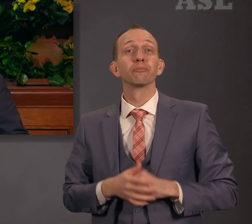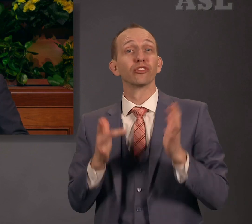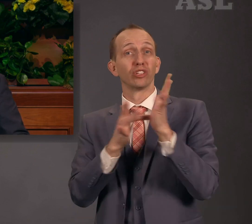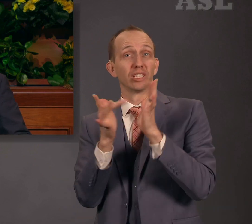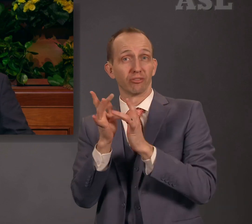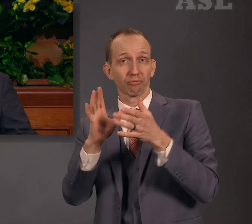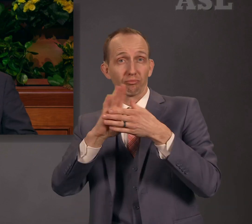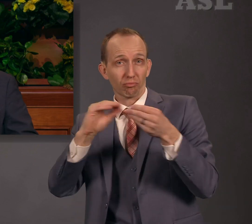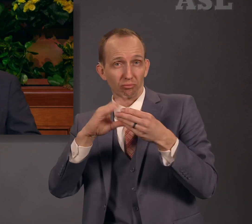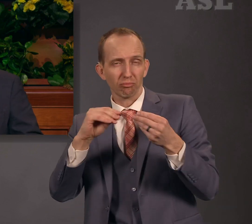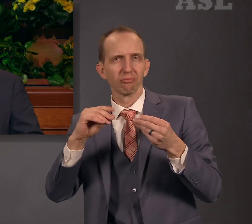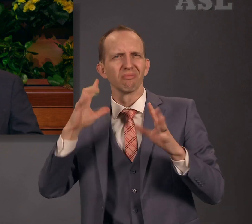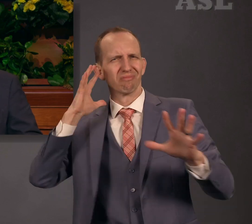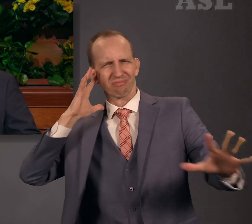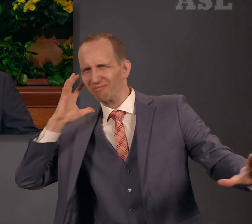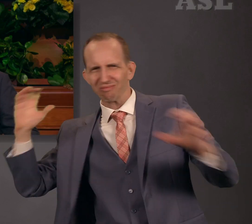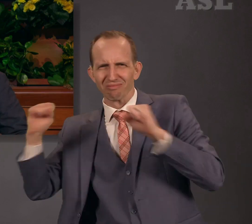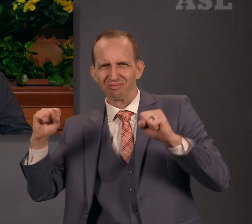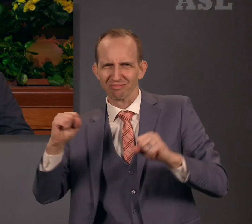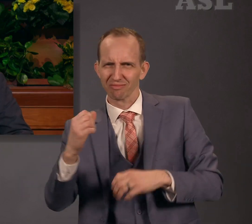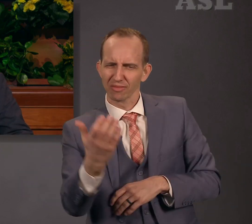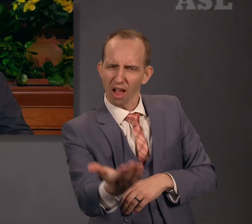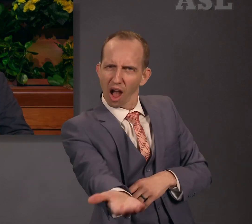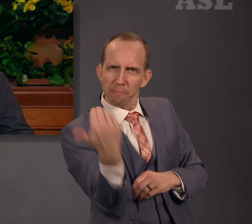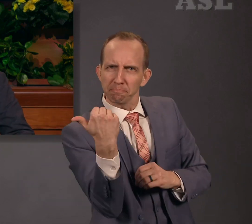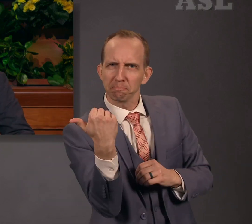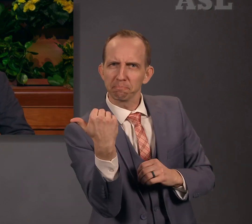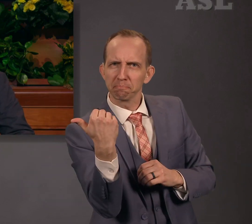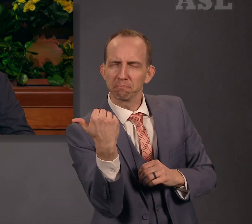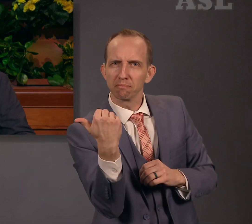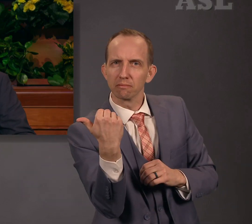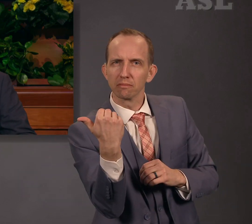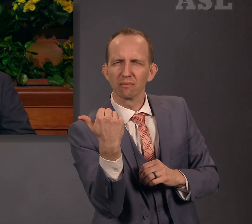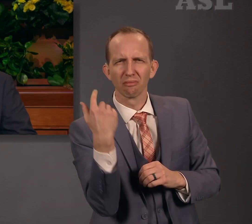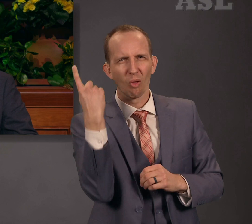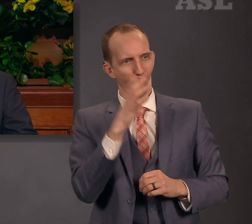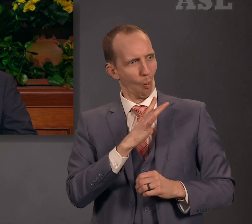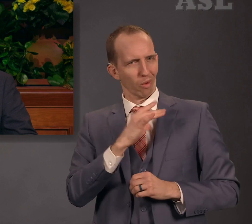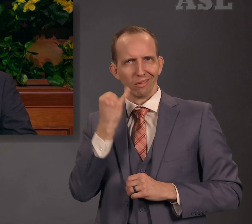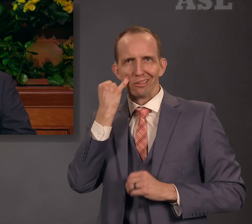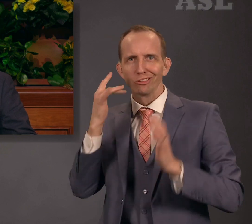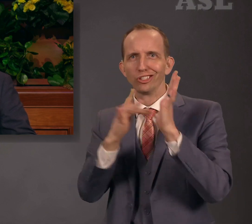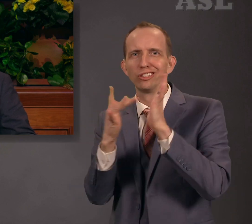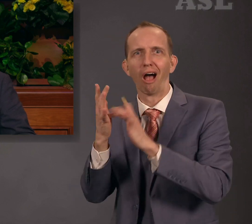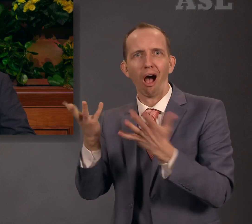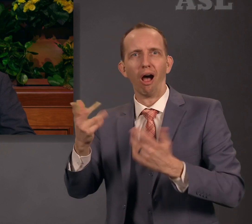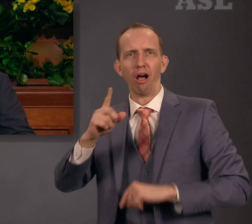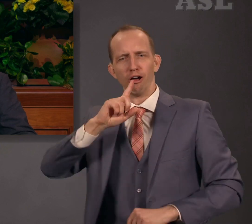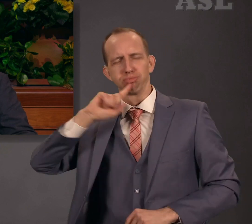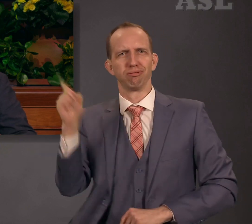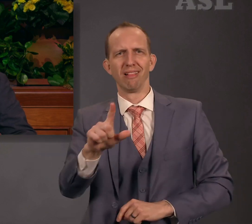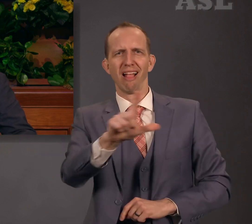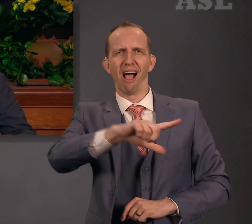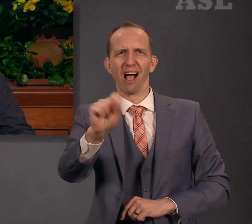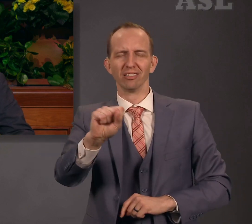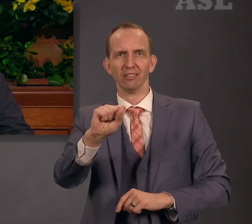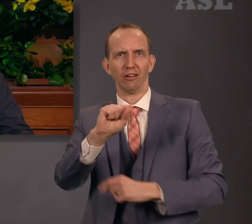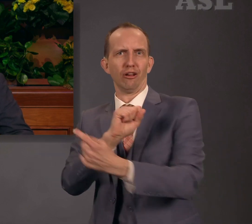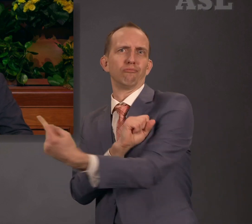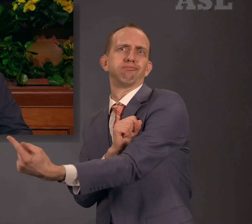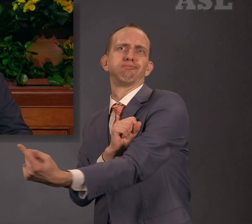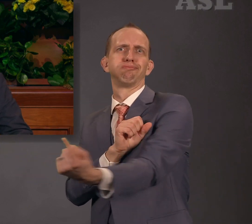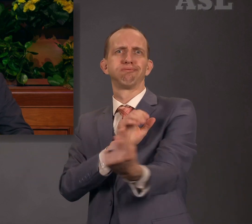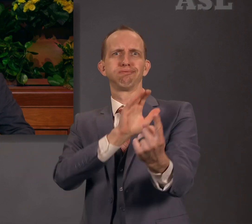the Lord cried with a loud voice, "Lazarus, come forth." Wouldn't it have been more impressive if the Lord had himself